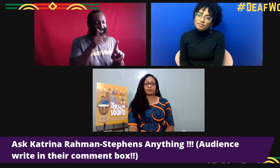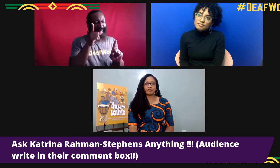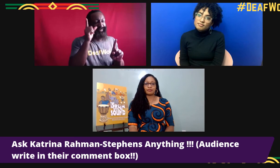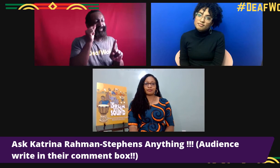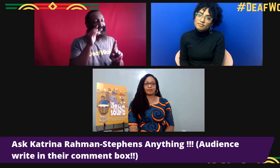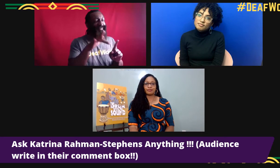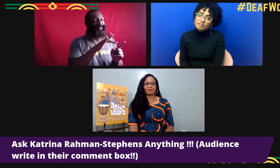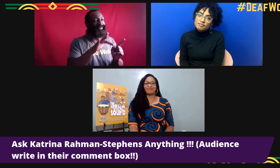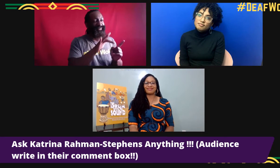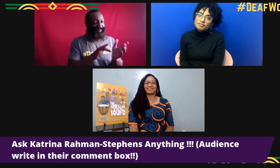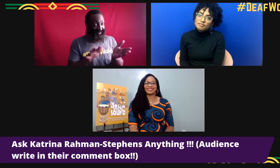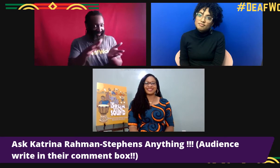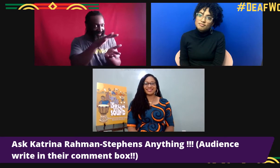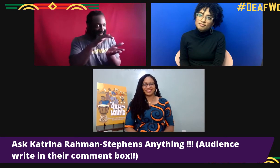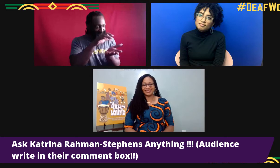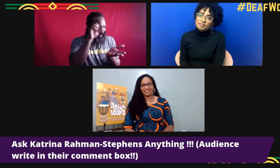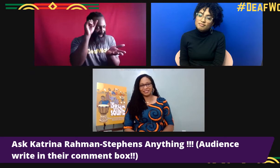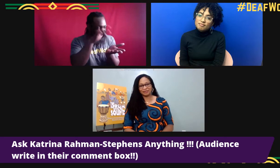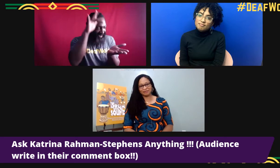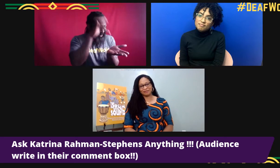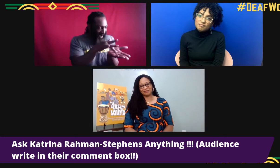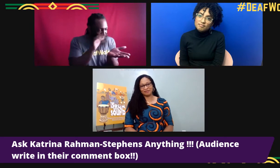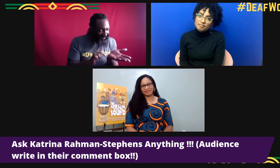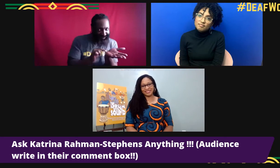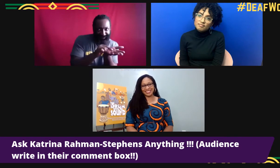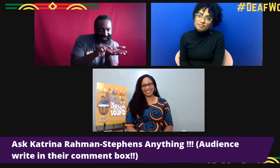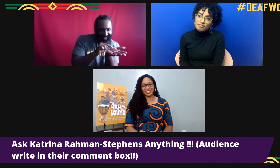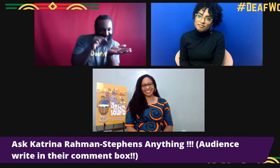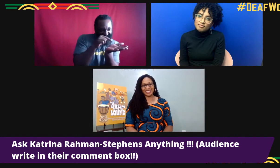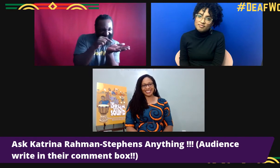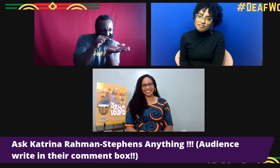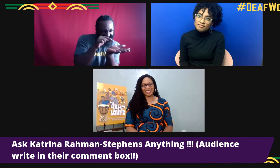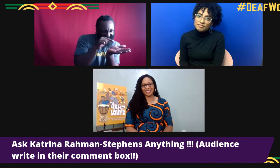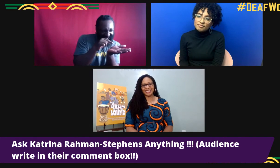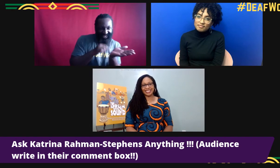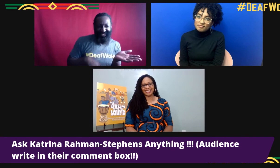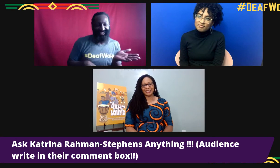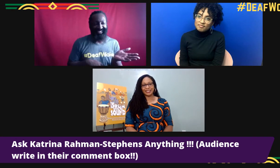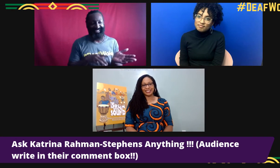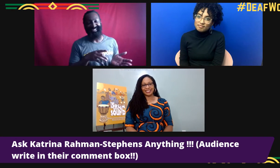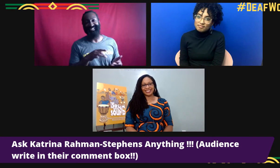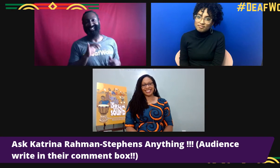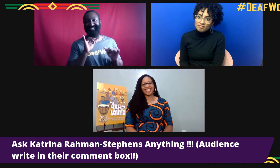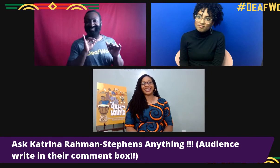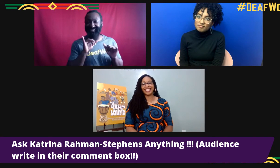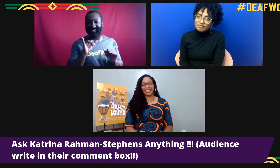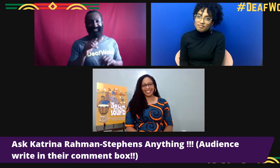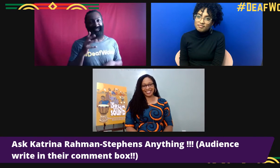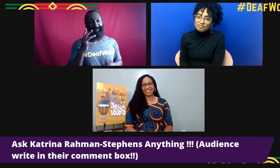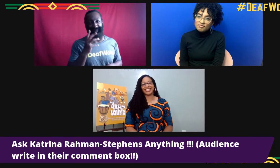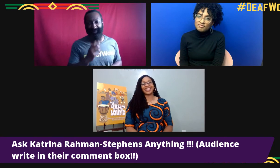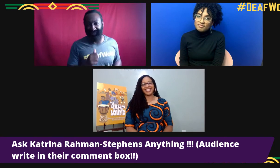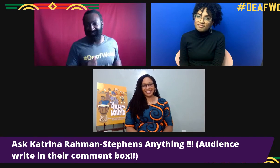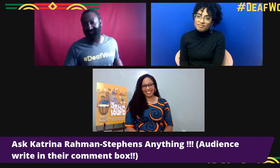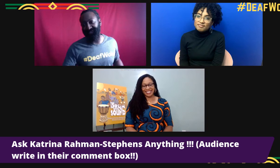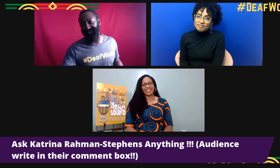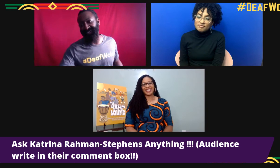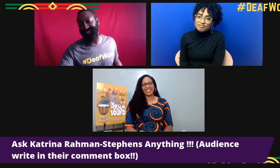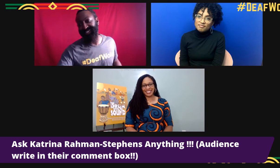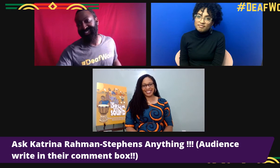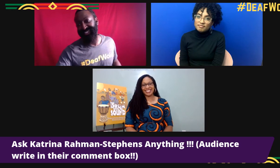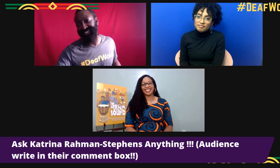Sounds like an angel. While you had your eyes closed, an angel led you to